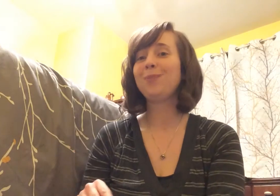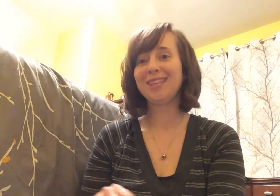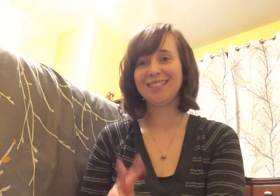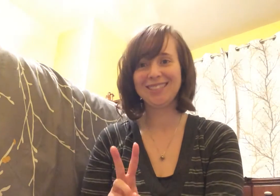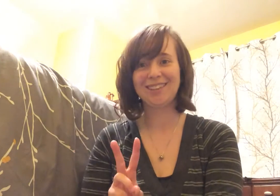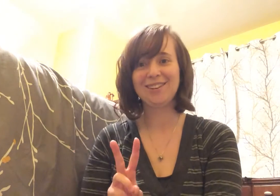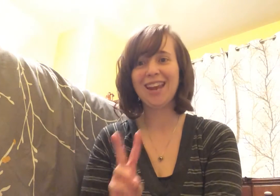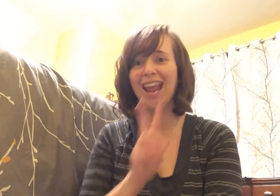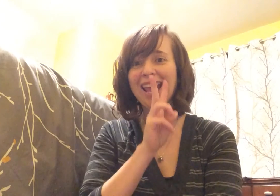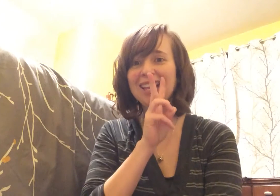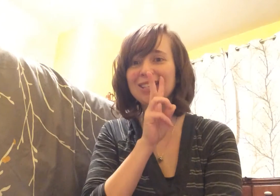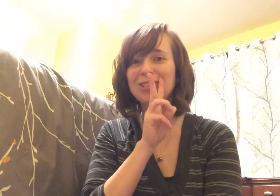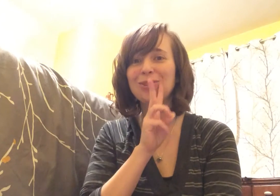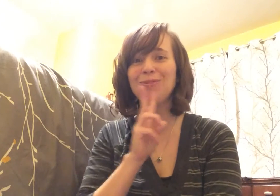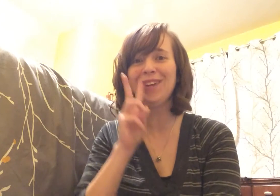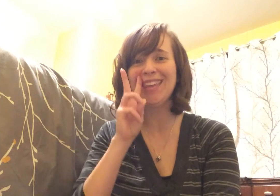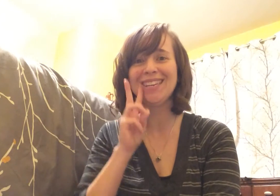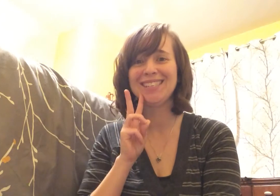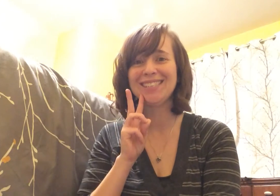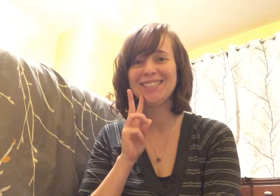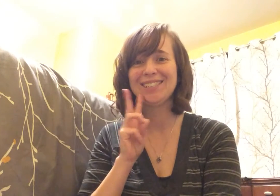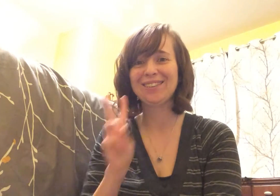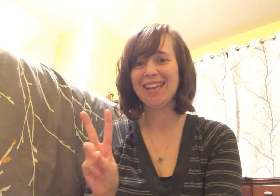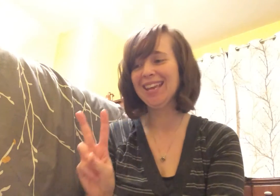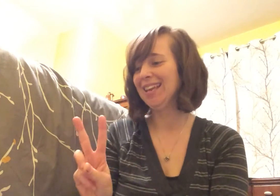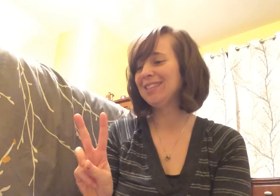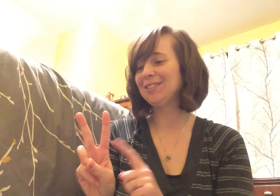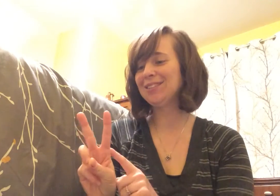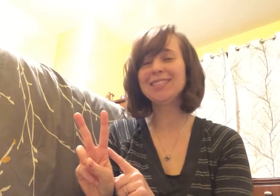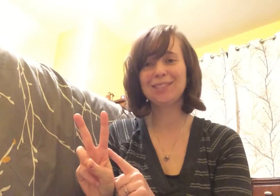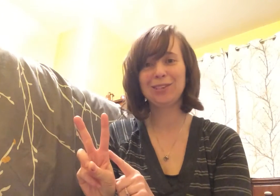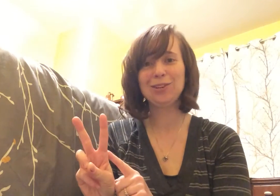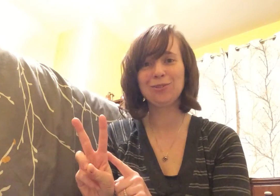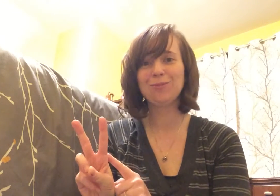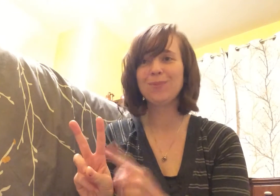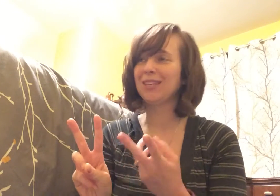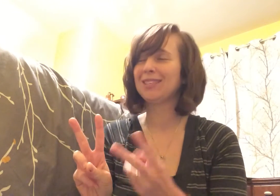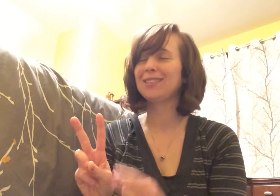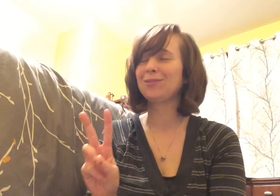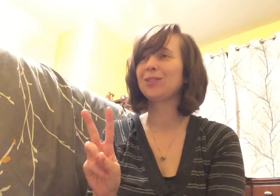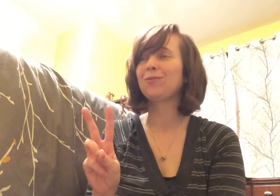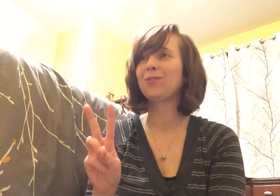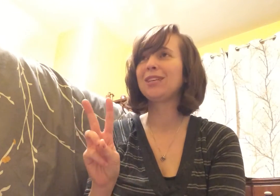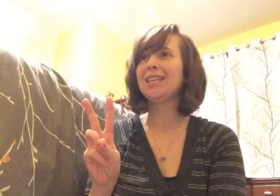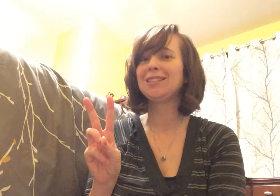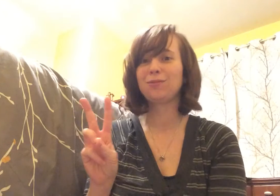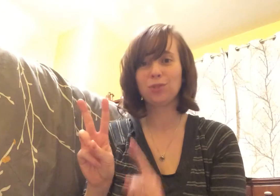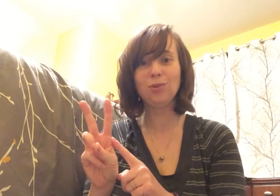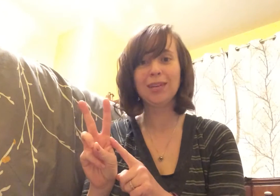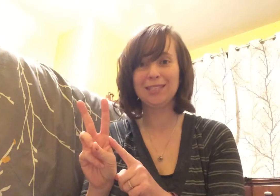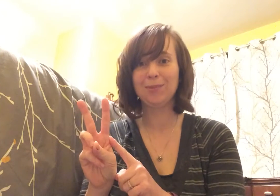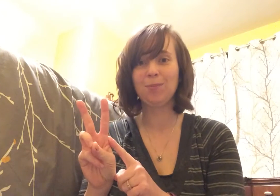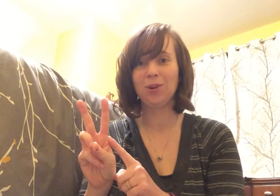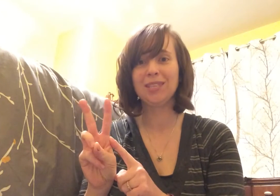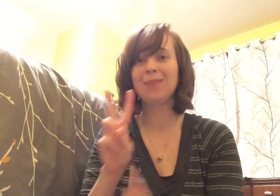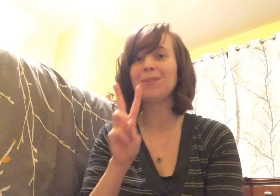considered a twin. Okay, so this is 2 because So for two kids to be born on the same day,